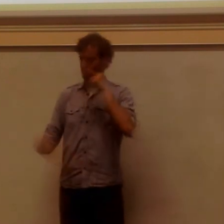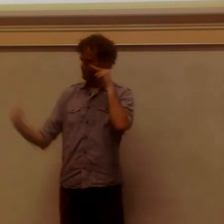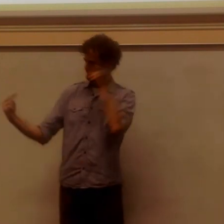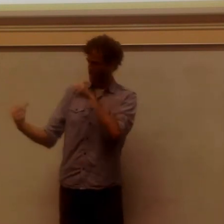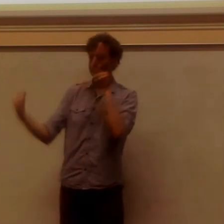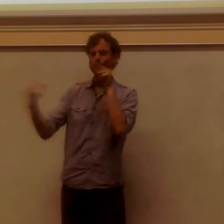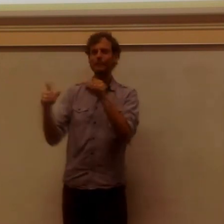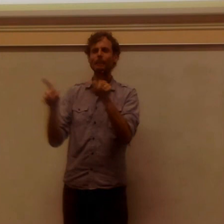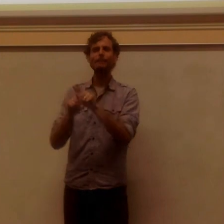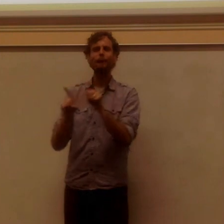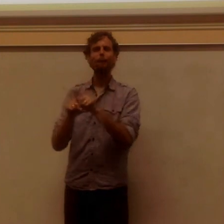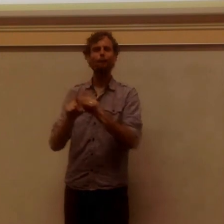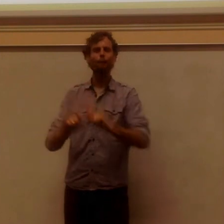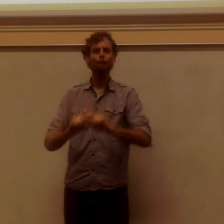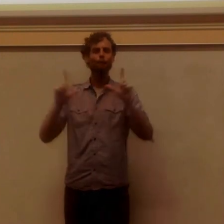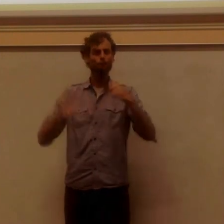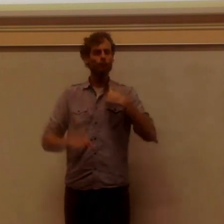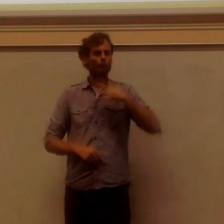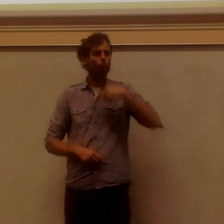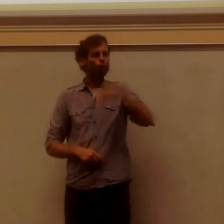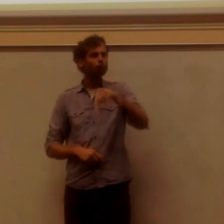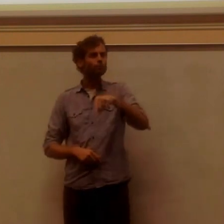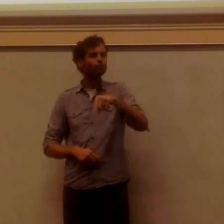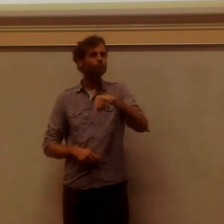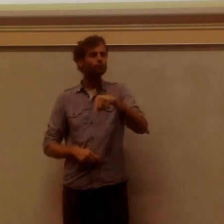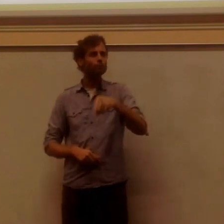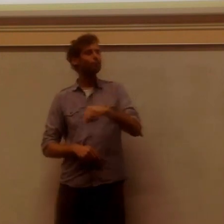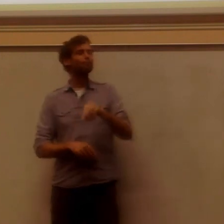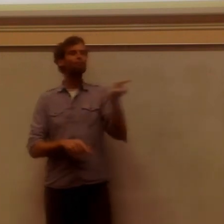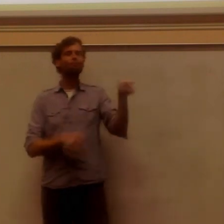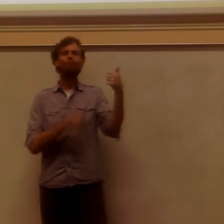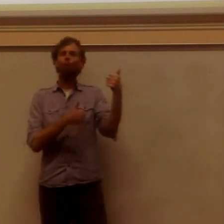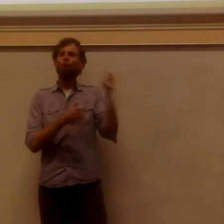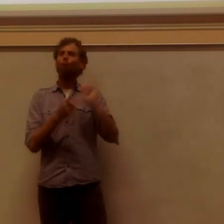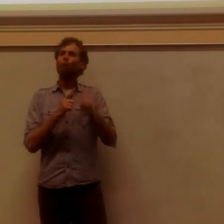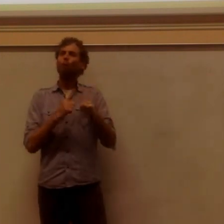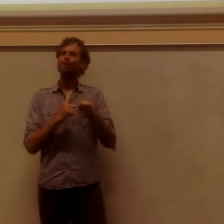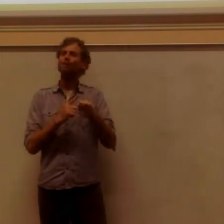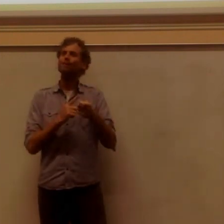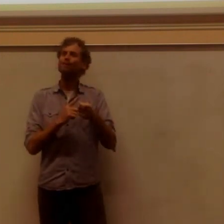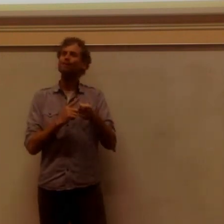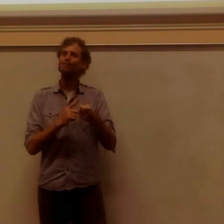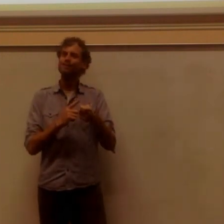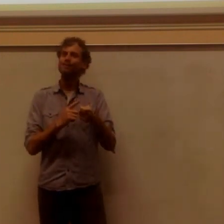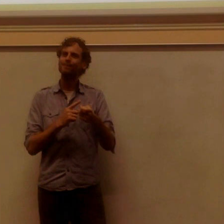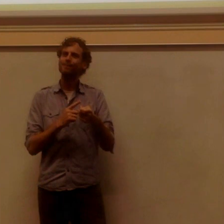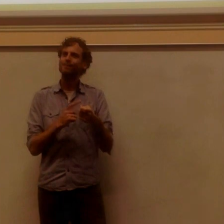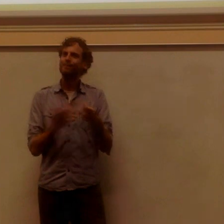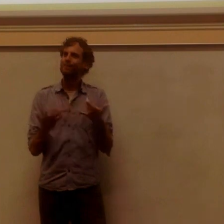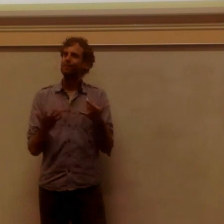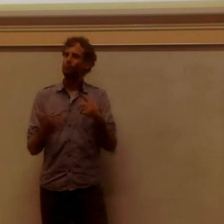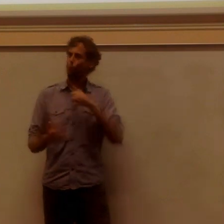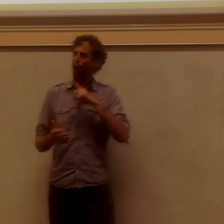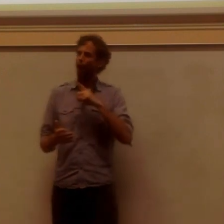And hearing participants told us that they wanted to be able to actually see who they were talking to. It was interesting, they commented that the